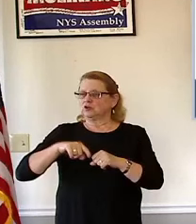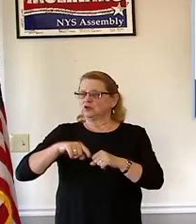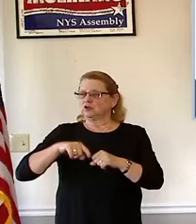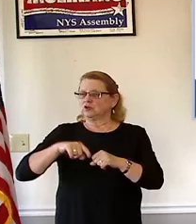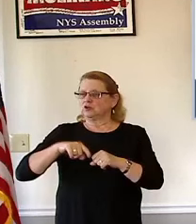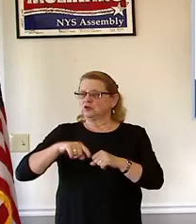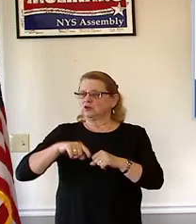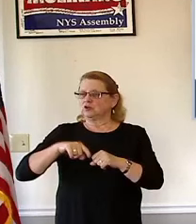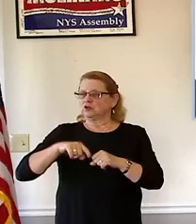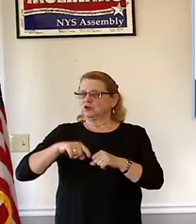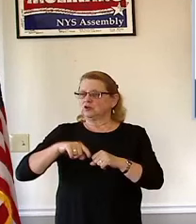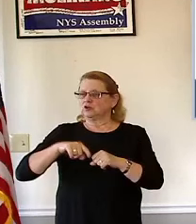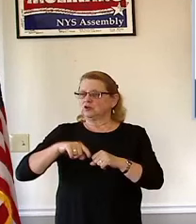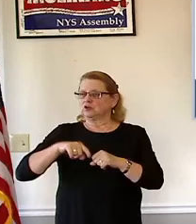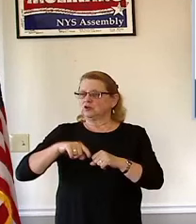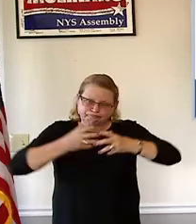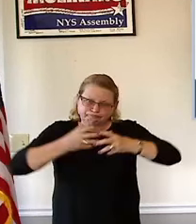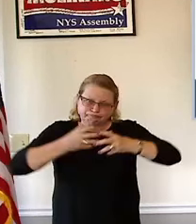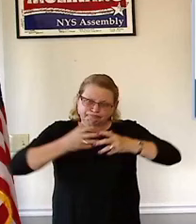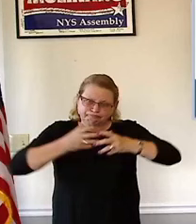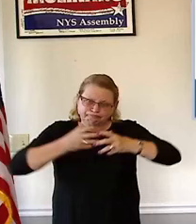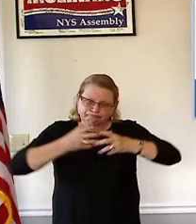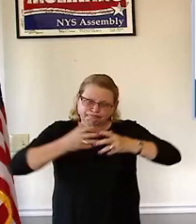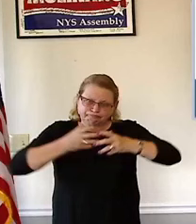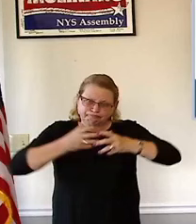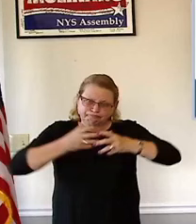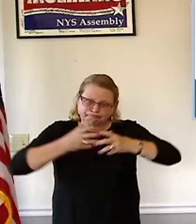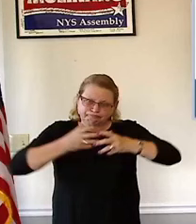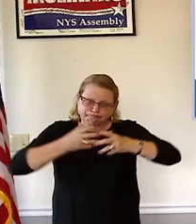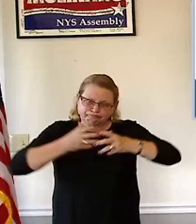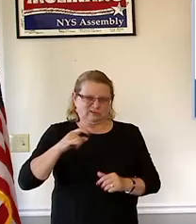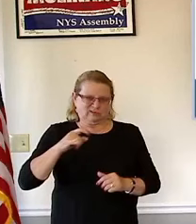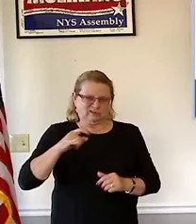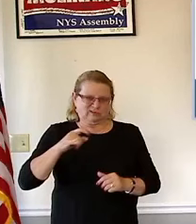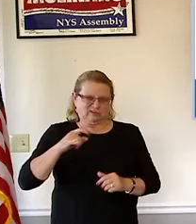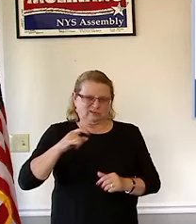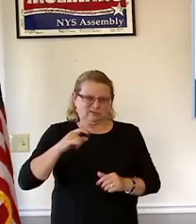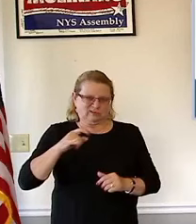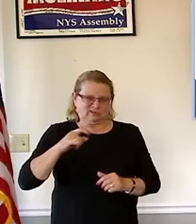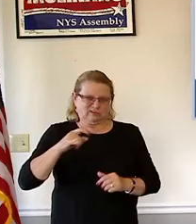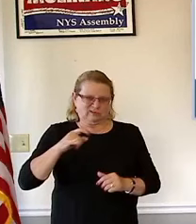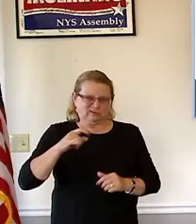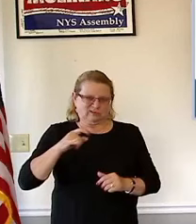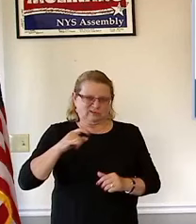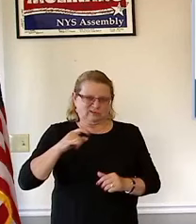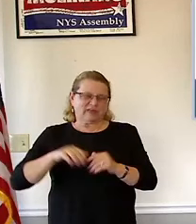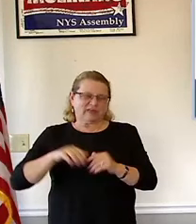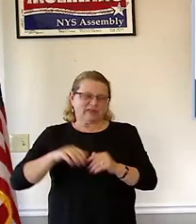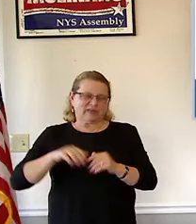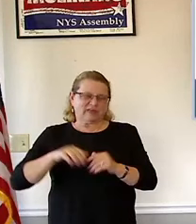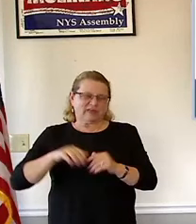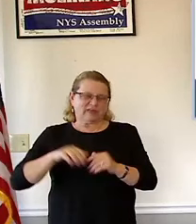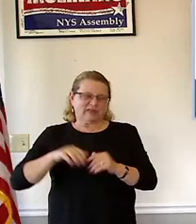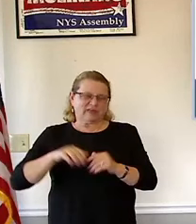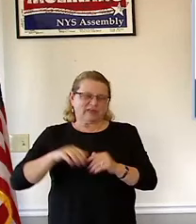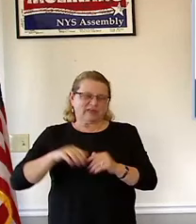tracing capacity. Every county in New York has achieved this goal. We were expected to have